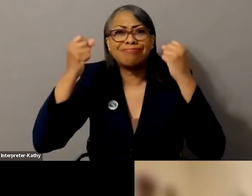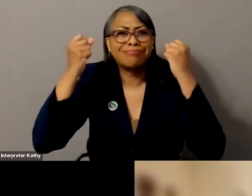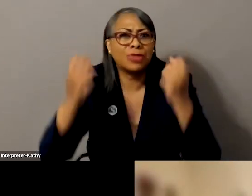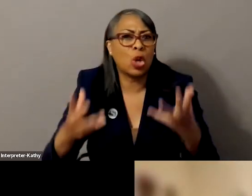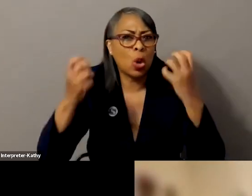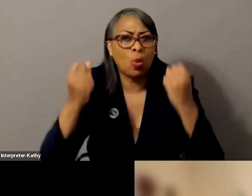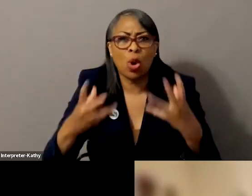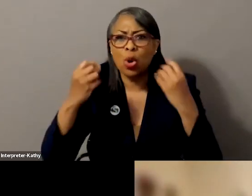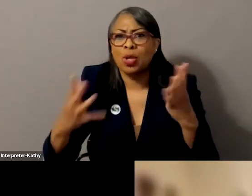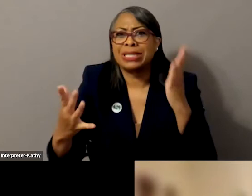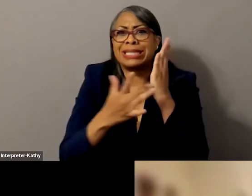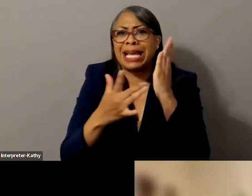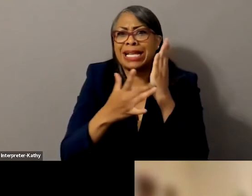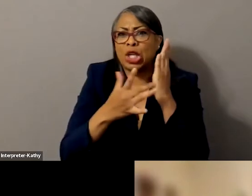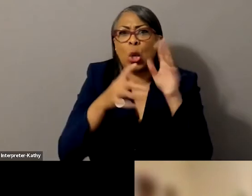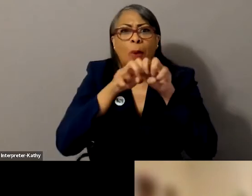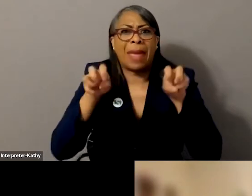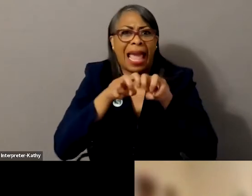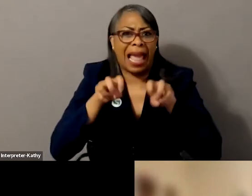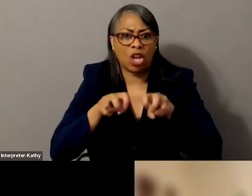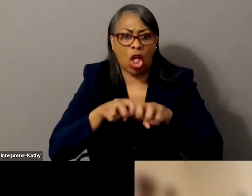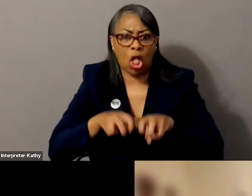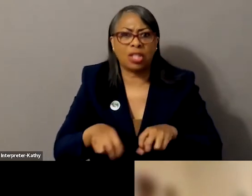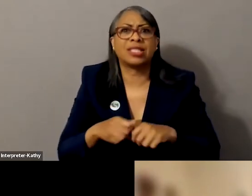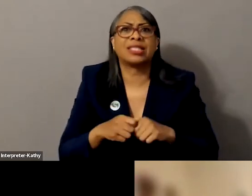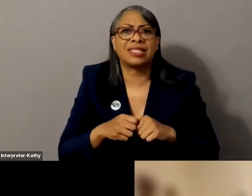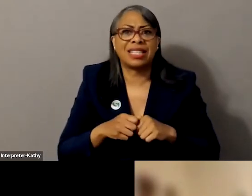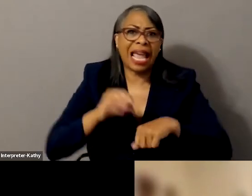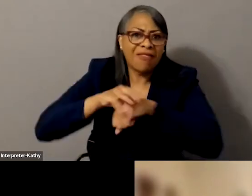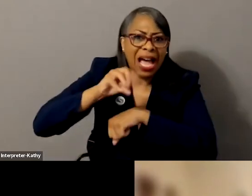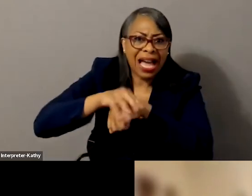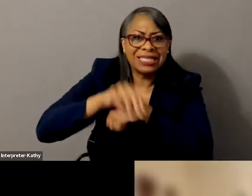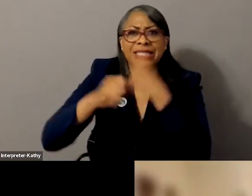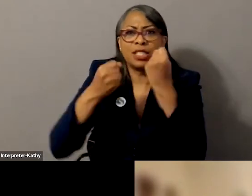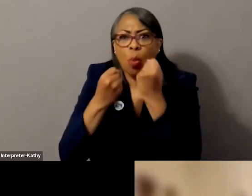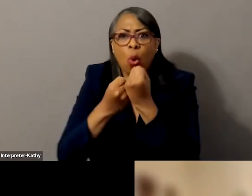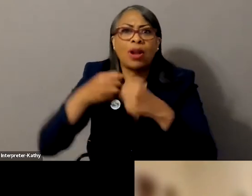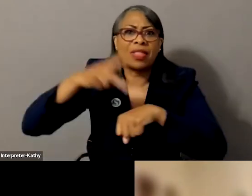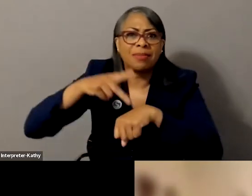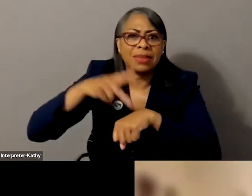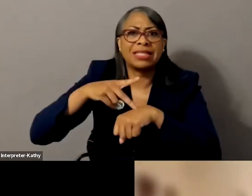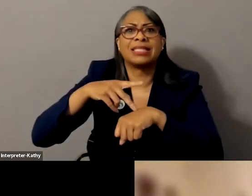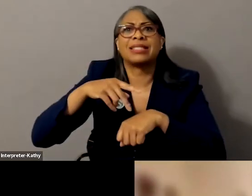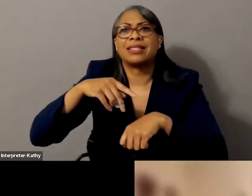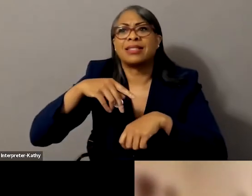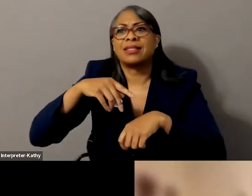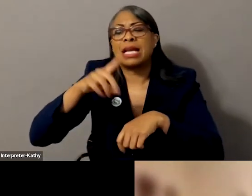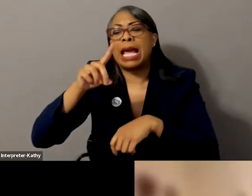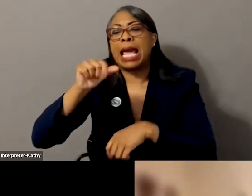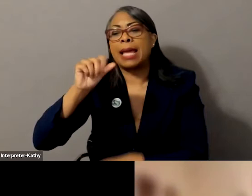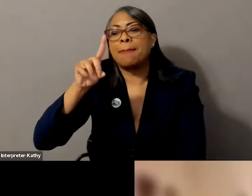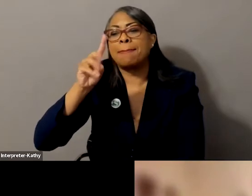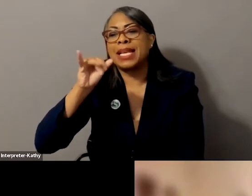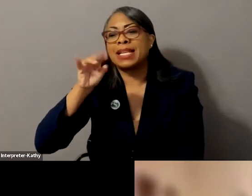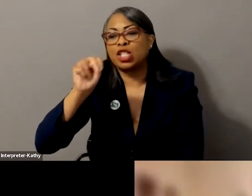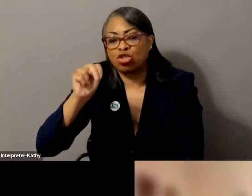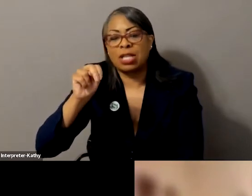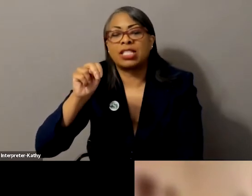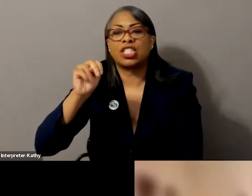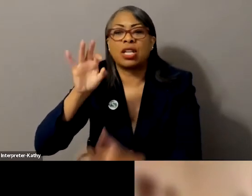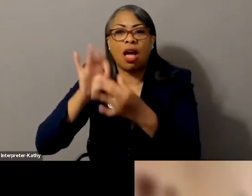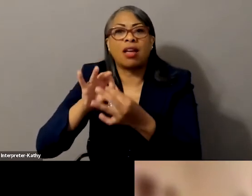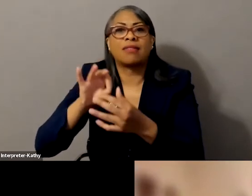numerous technical panels that advise and support the administrative division of NCS, the center has